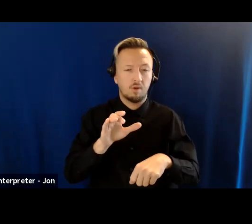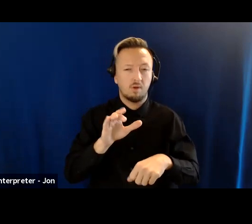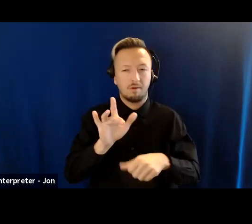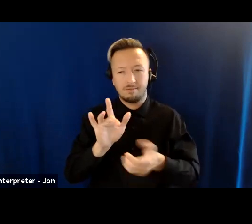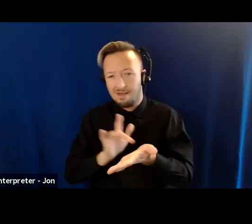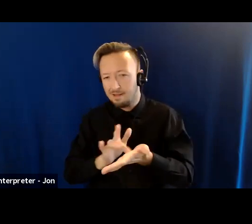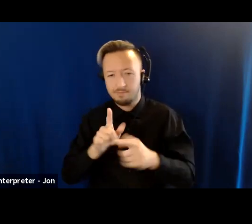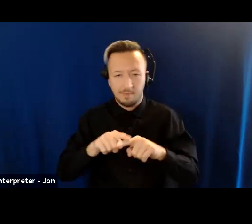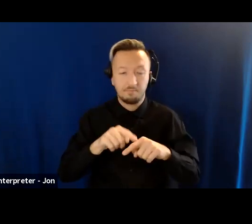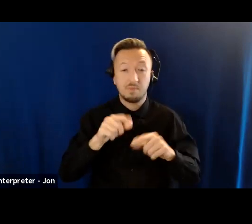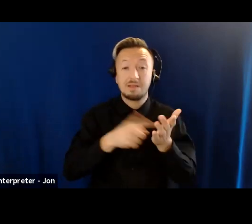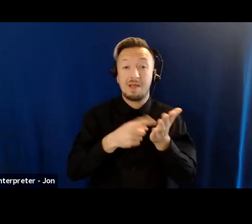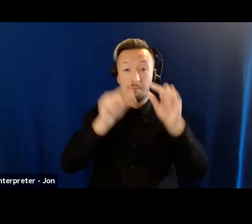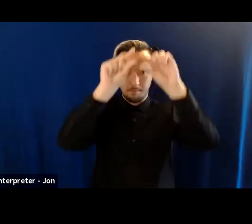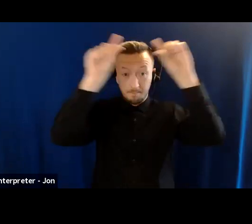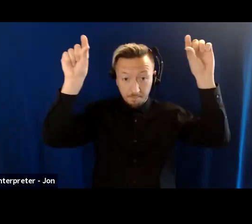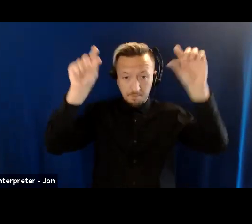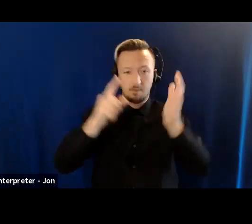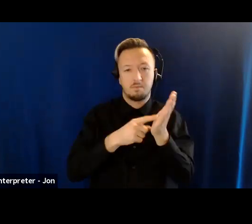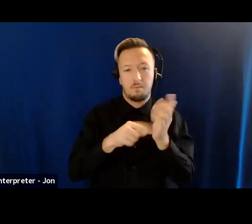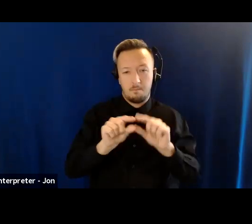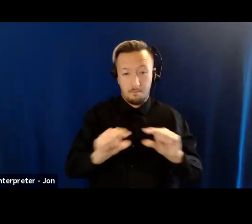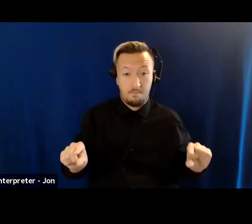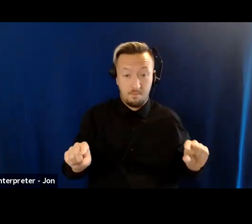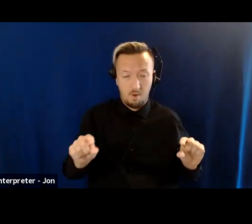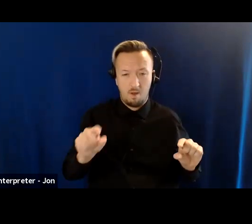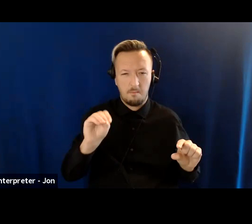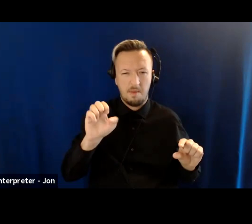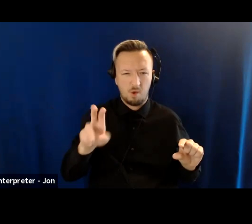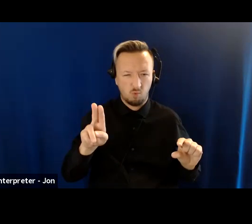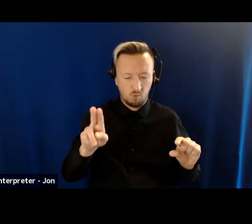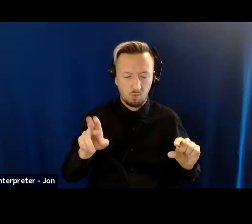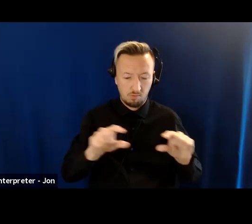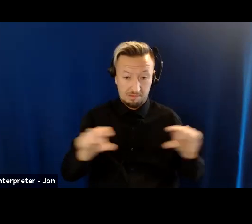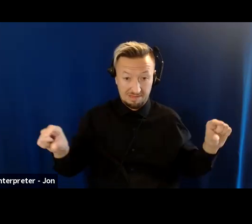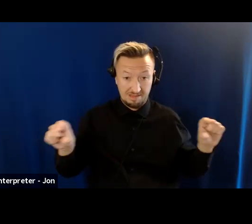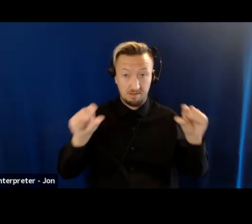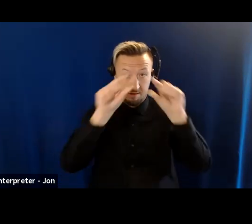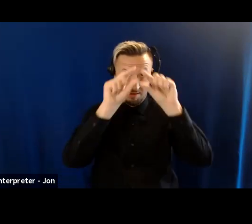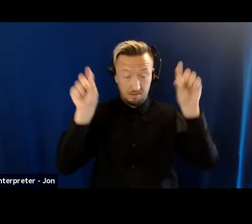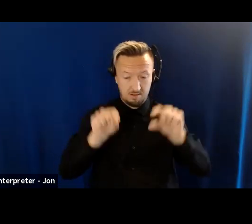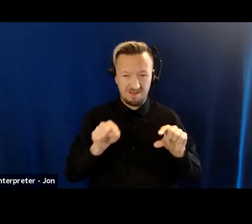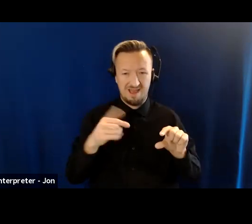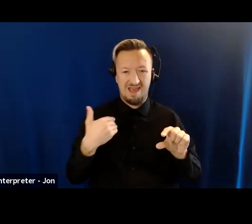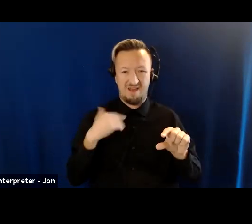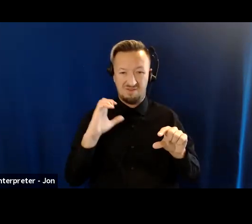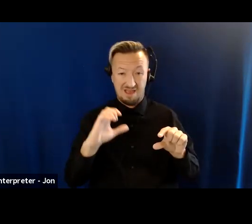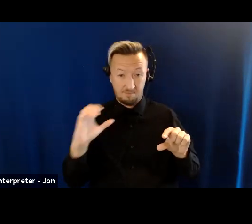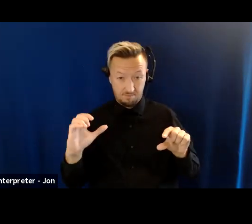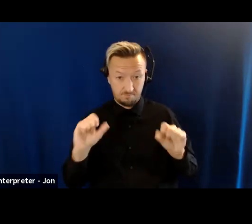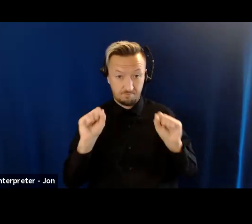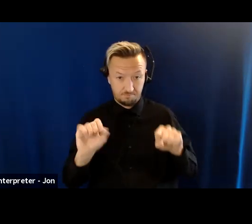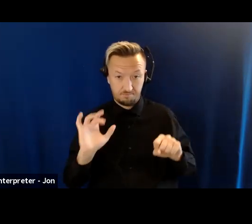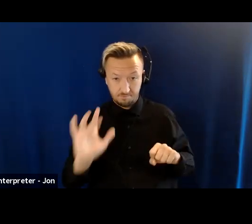that menu bar at the top or at the bottom of your screen. There is where you'll find the closed captioning for today's